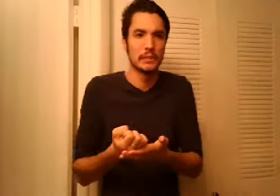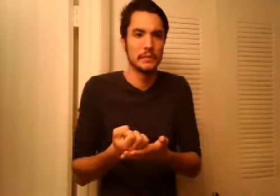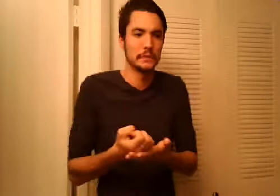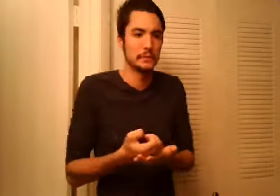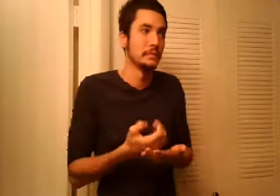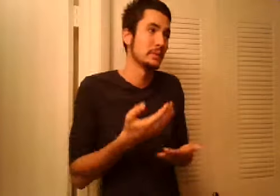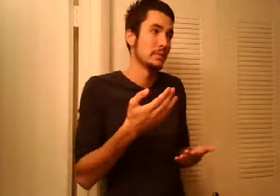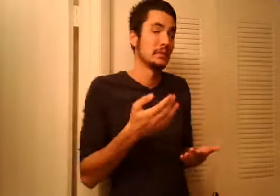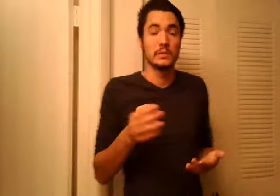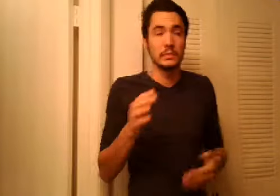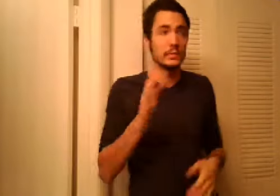Well,